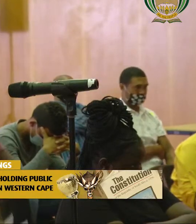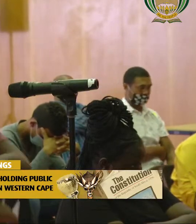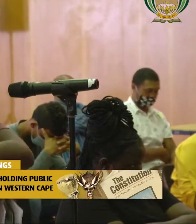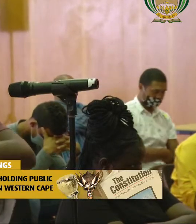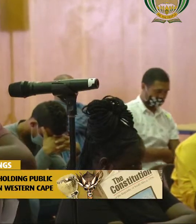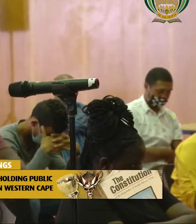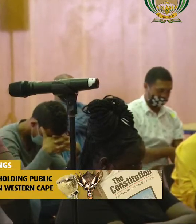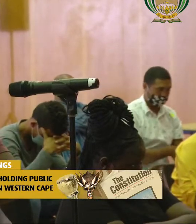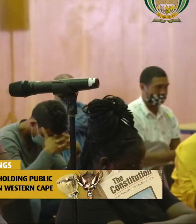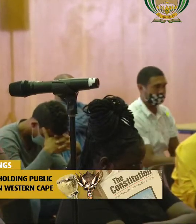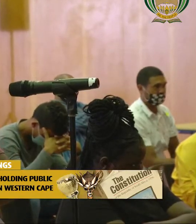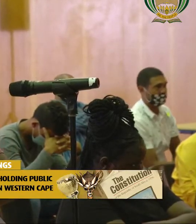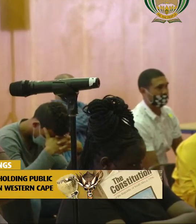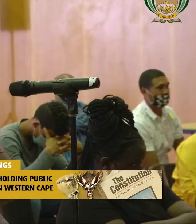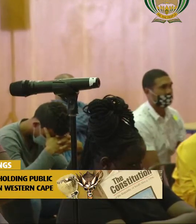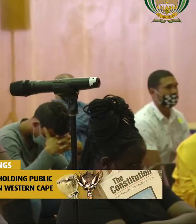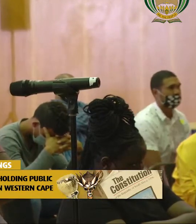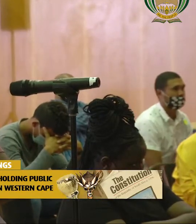State